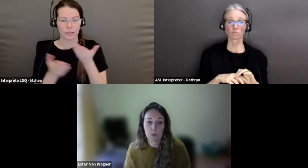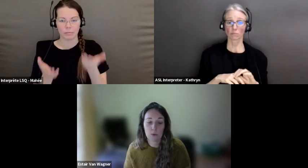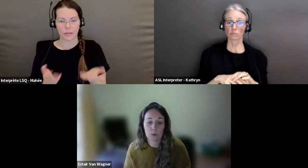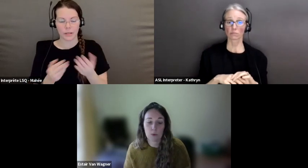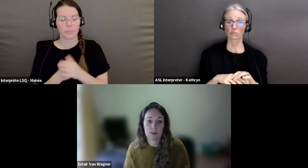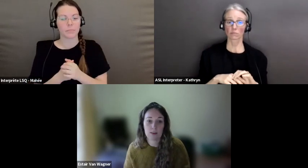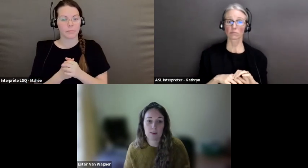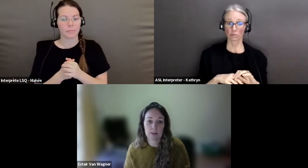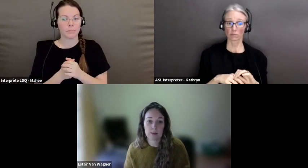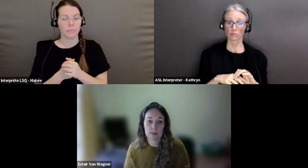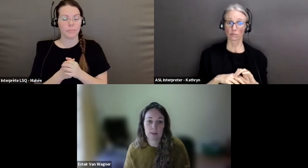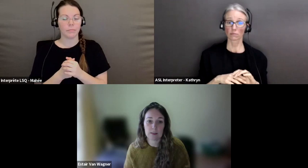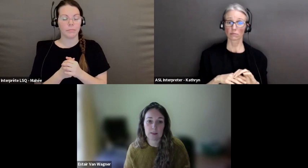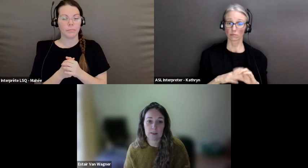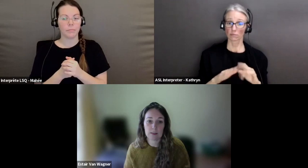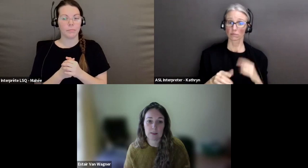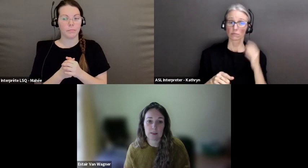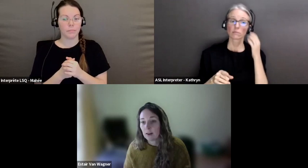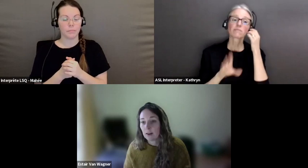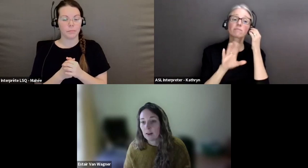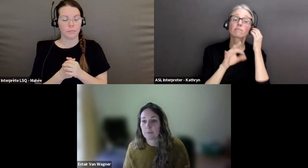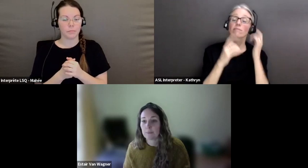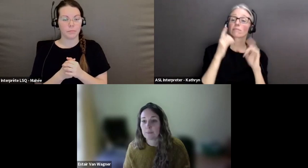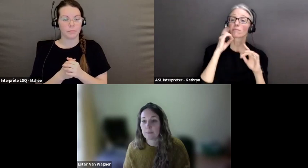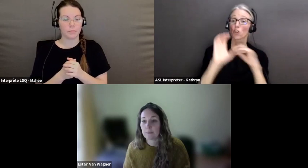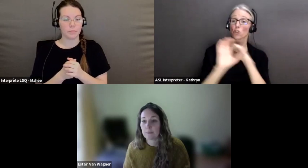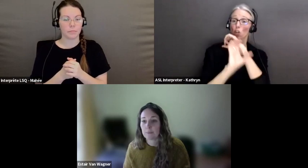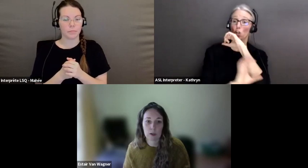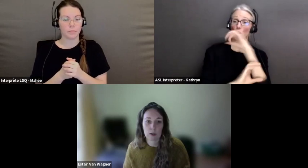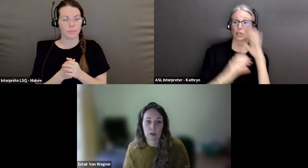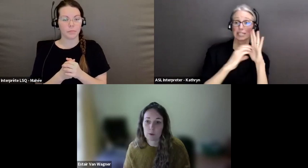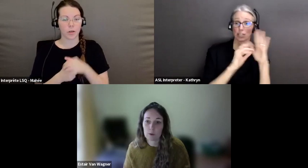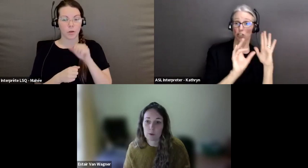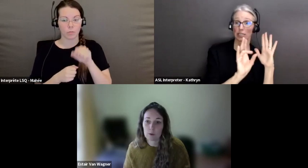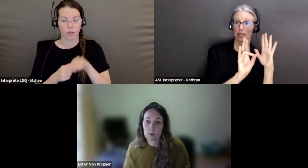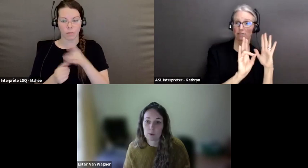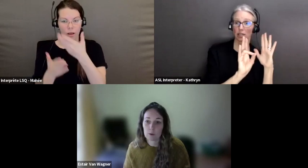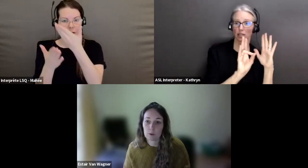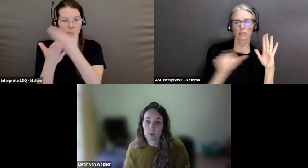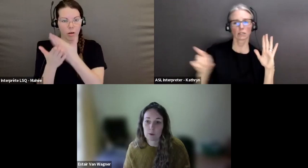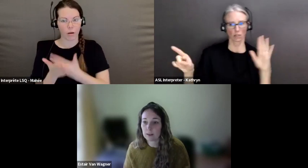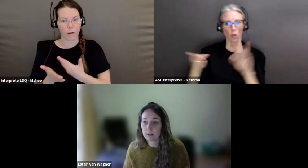to the raising of Section 7, the